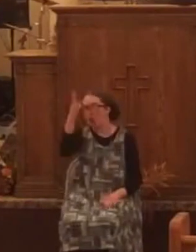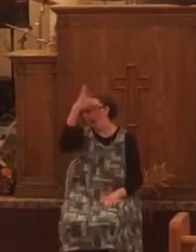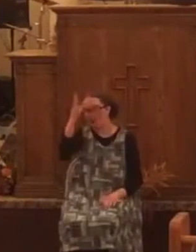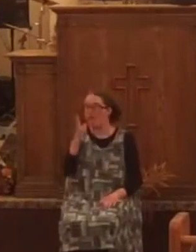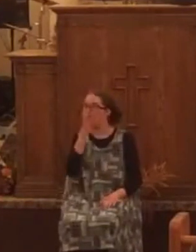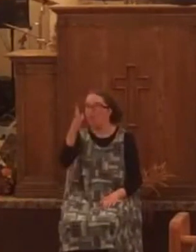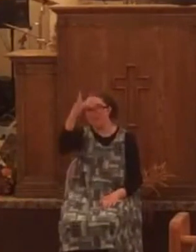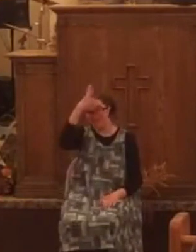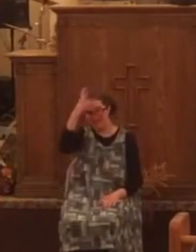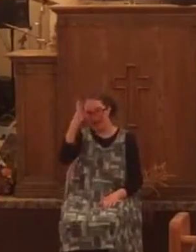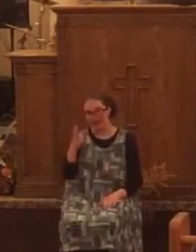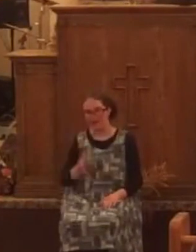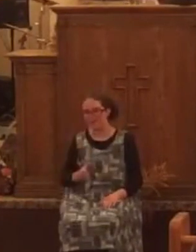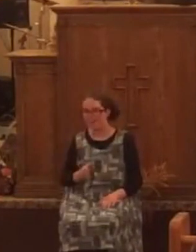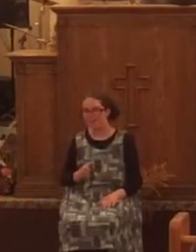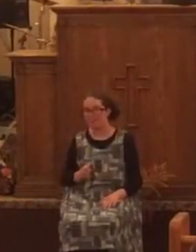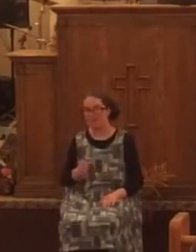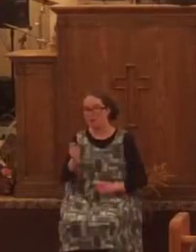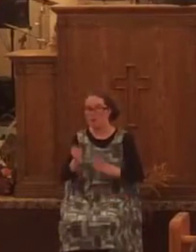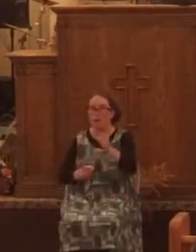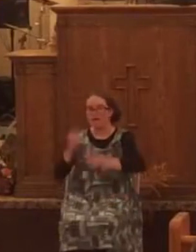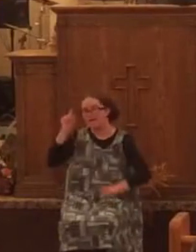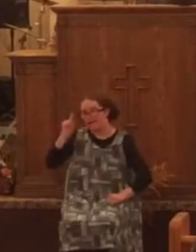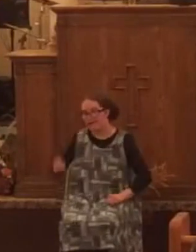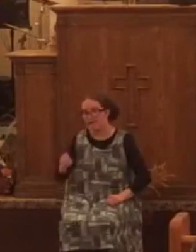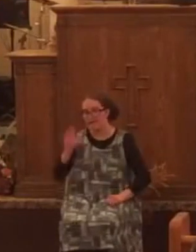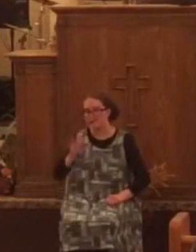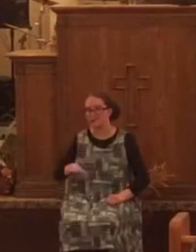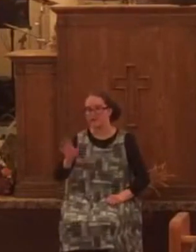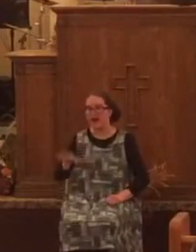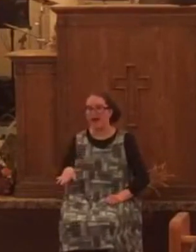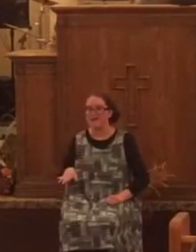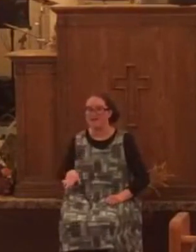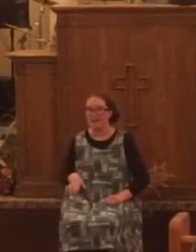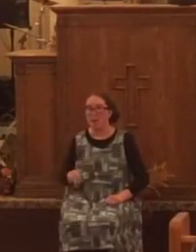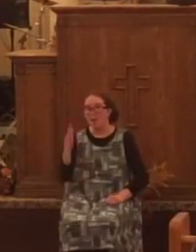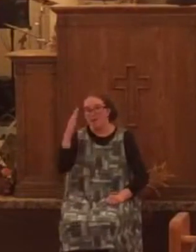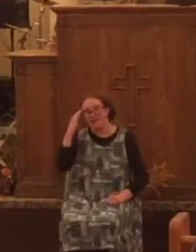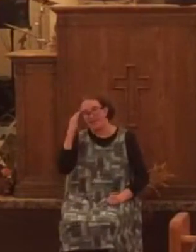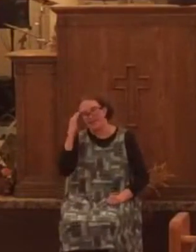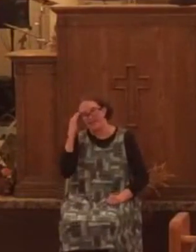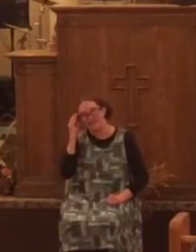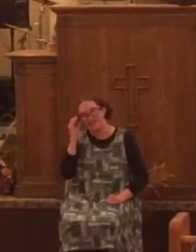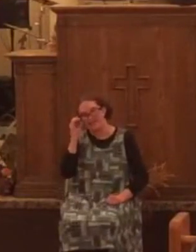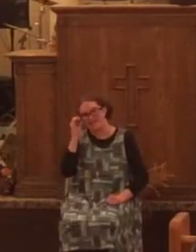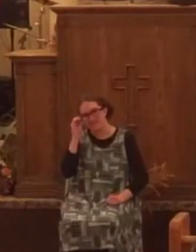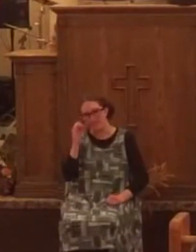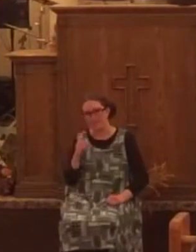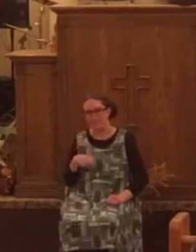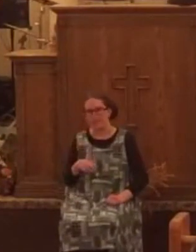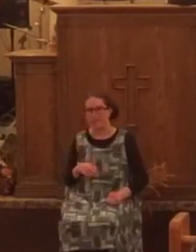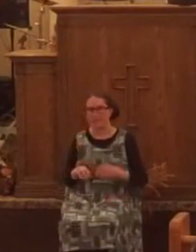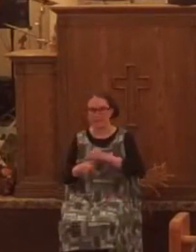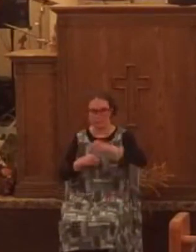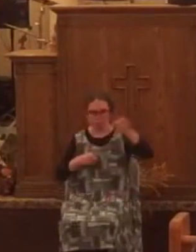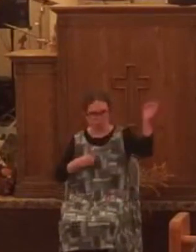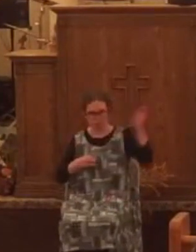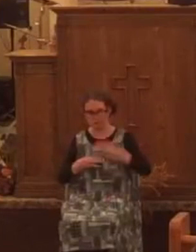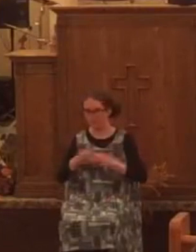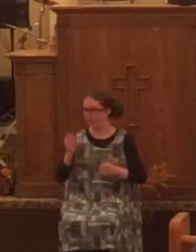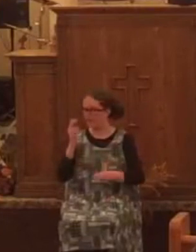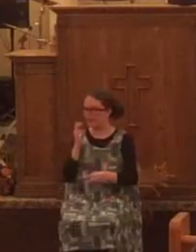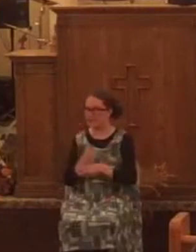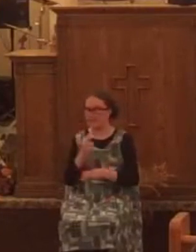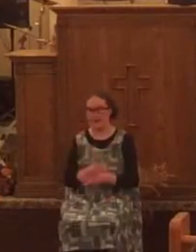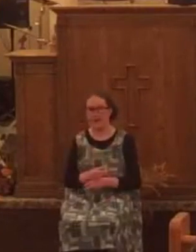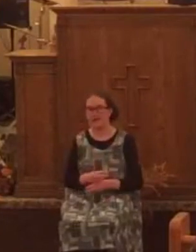and dad, amen, they're gonna, amen, run to the need of their child. Amen. We think that adults, I can handle this. I can take care